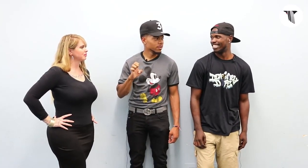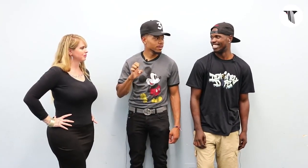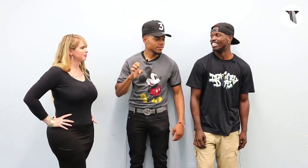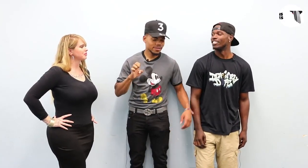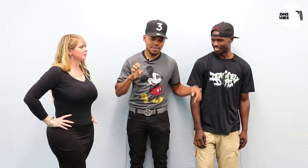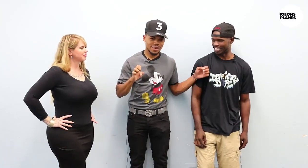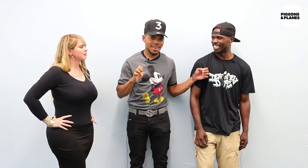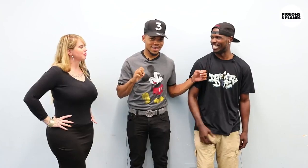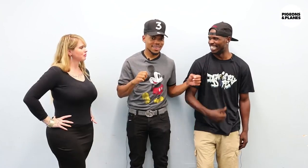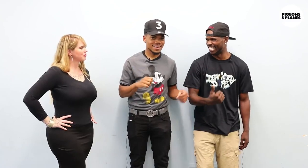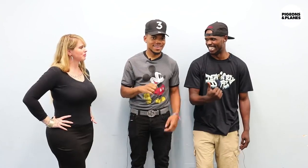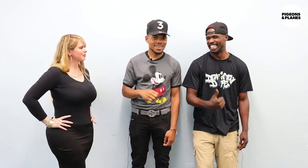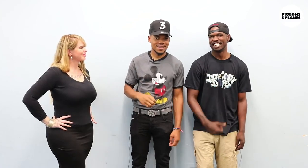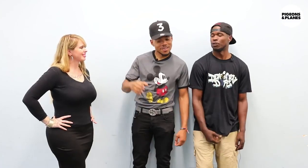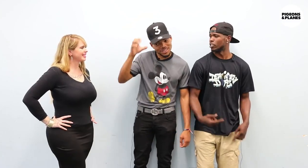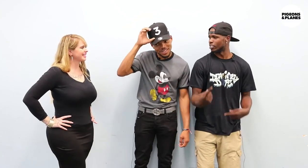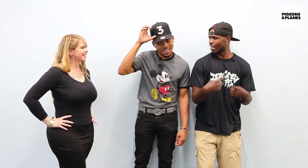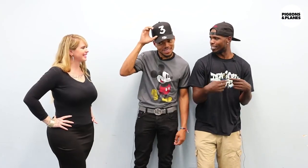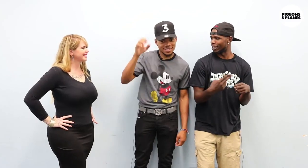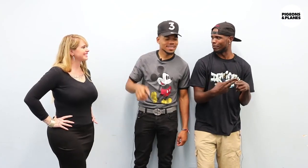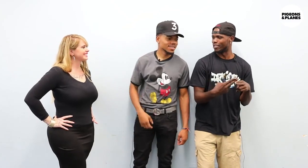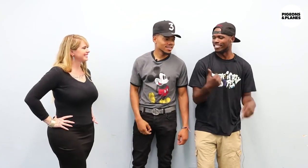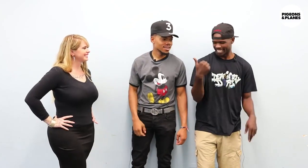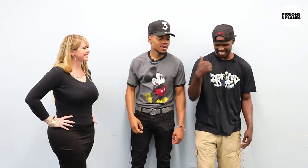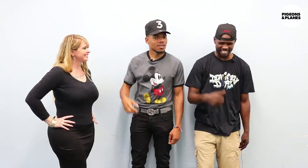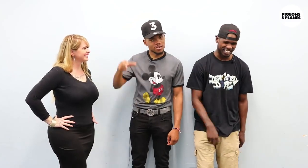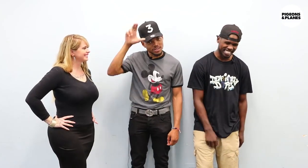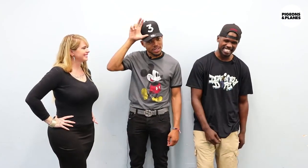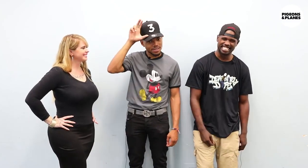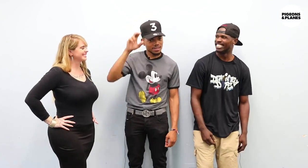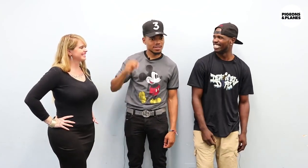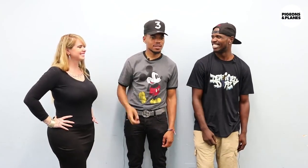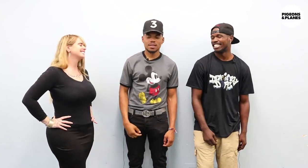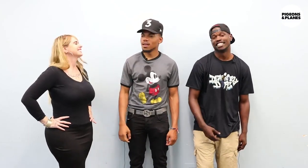Right? Yes, there. Or Chance. What's your name, though? There you go. Or Chance.